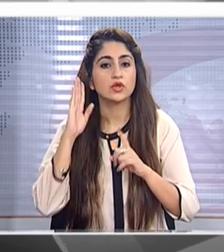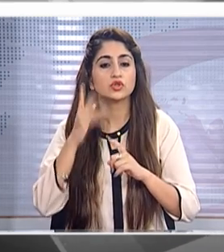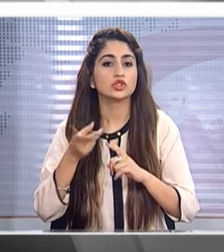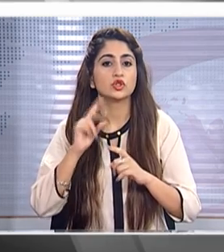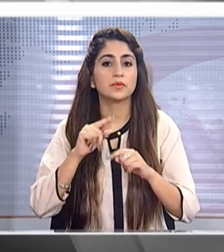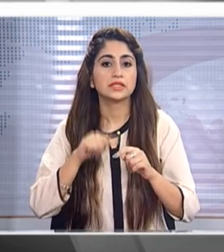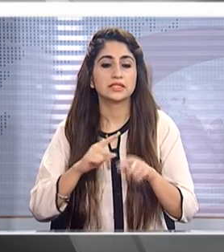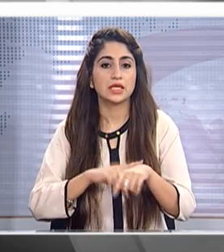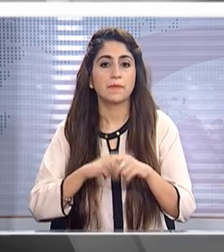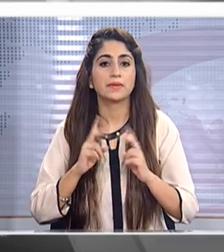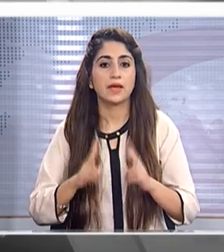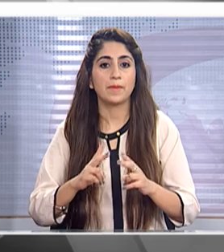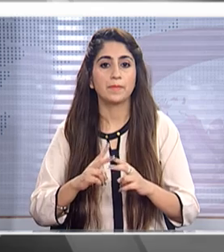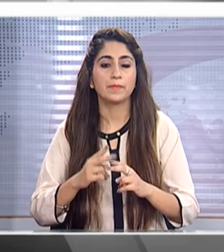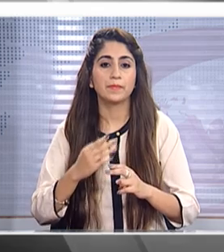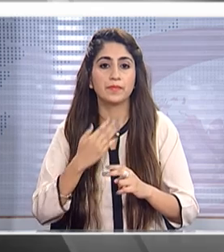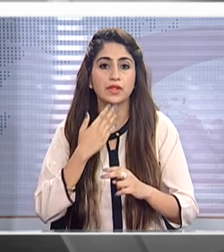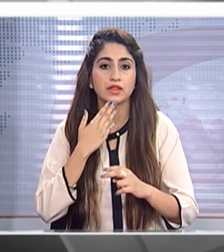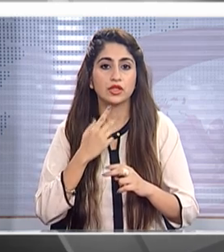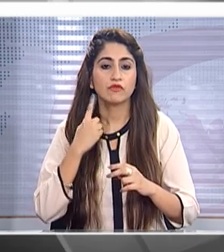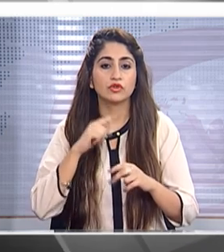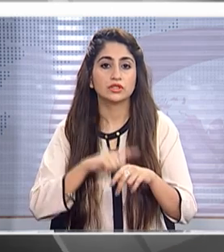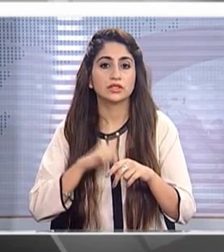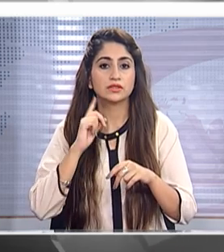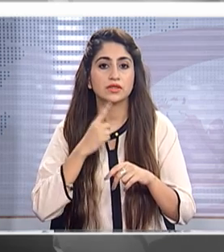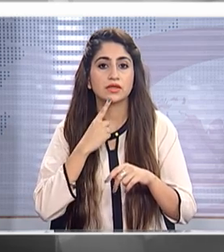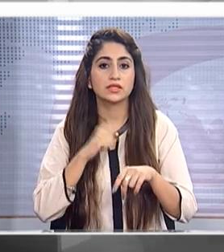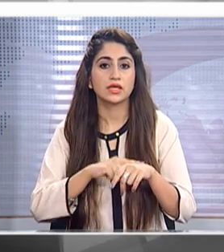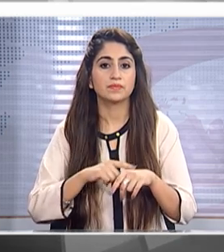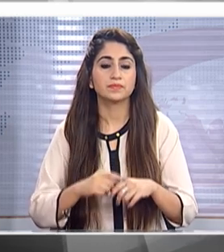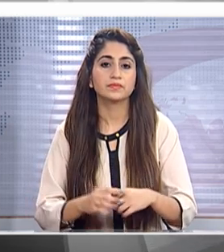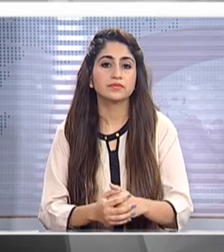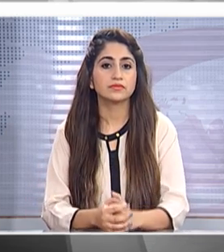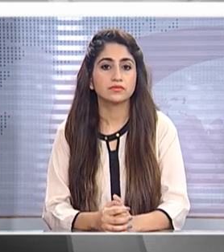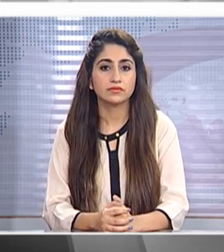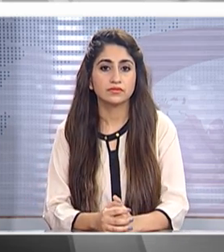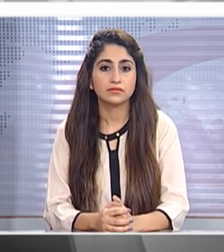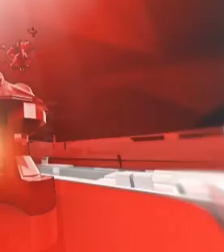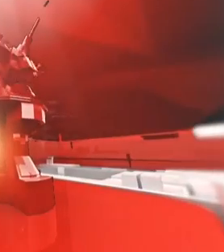more news and updates on our special bulletin of news for the hearing impaired. Namaskar.